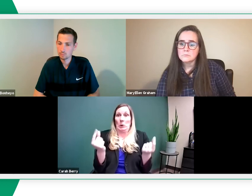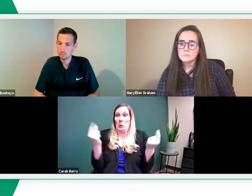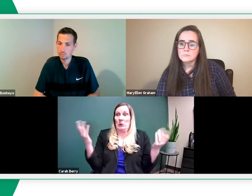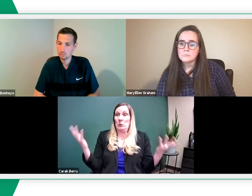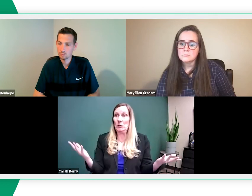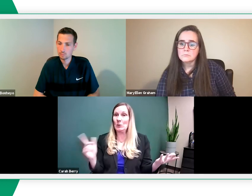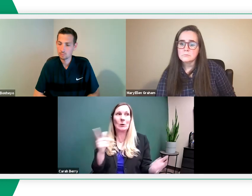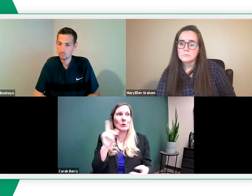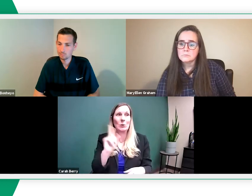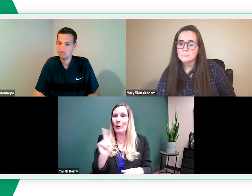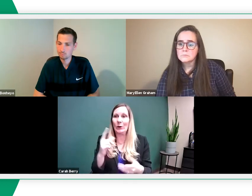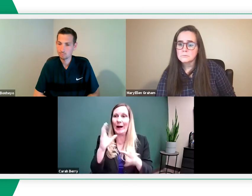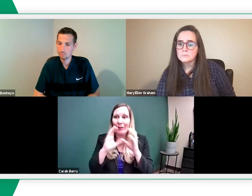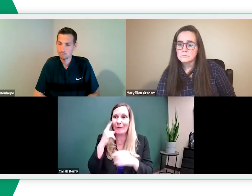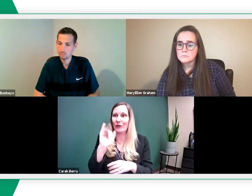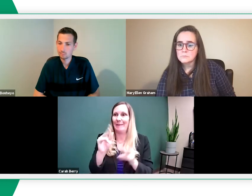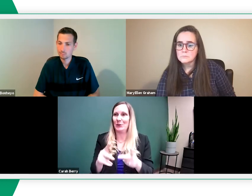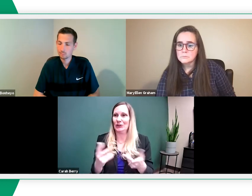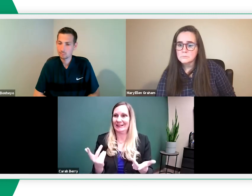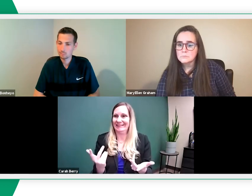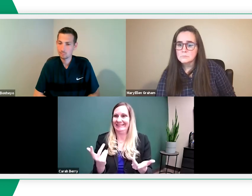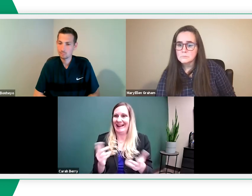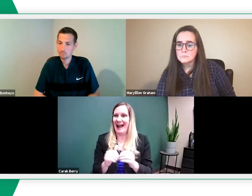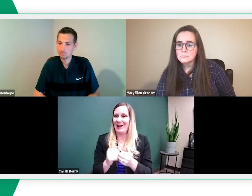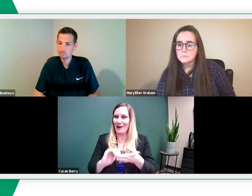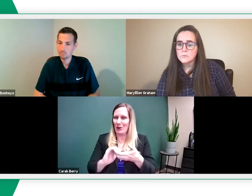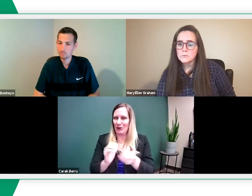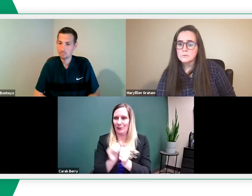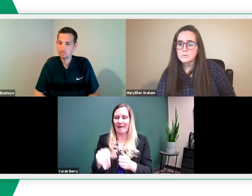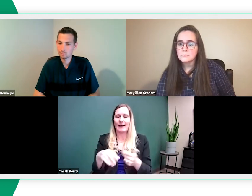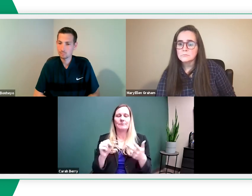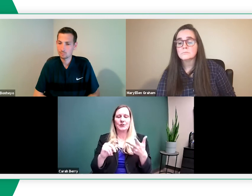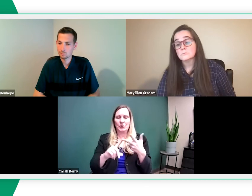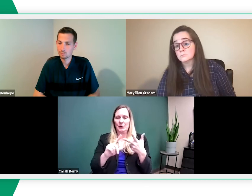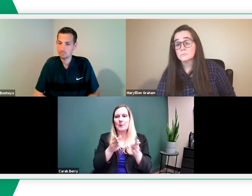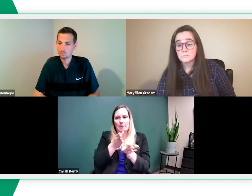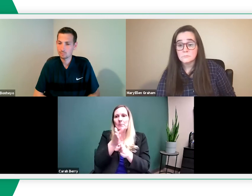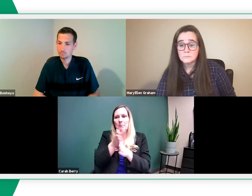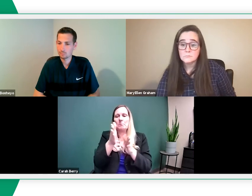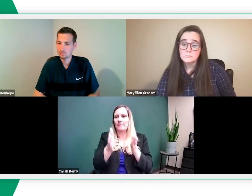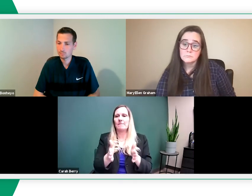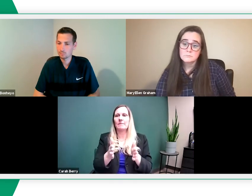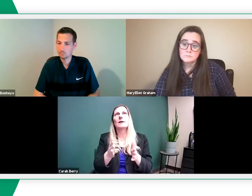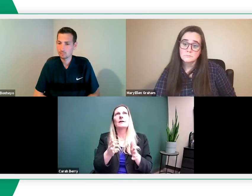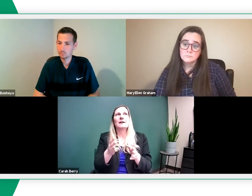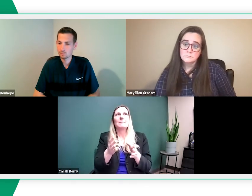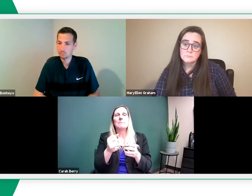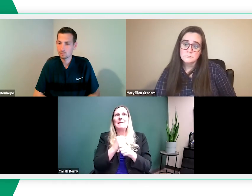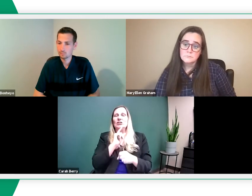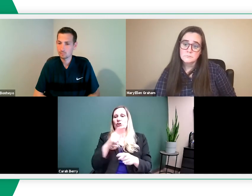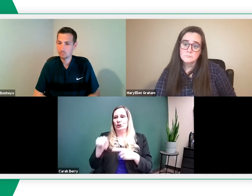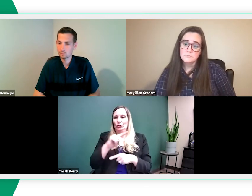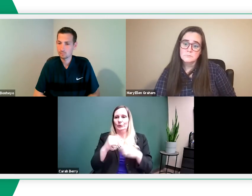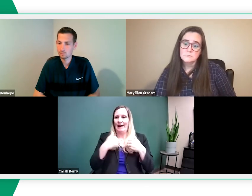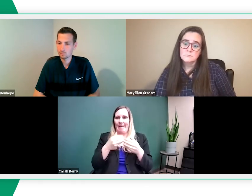school and I would not know where to go, where would I find that type of person and how would I partner with that? So there's